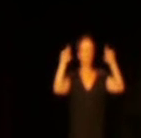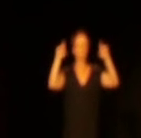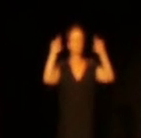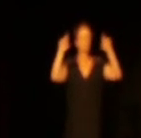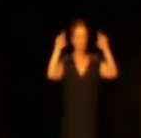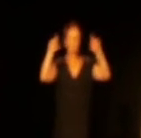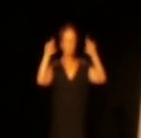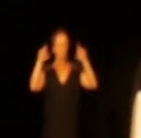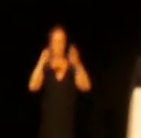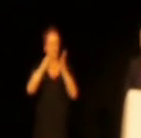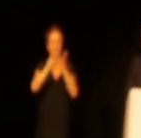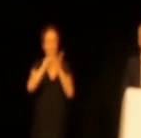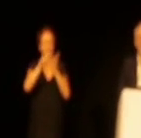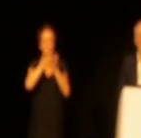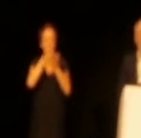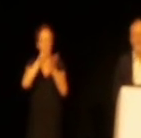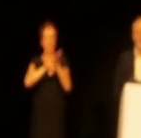railway system in this country.